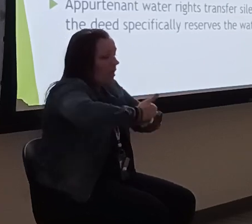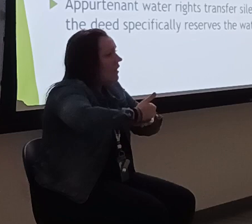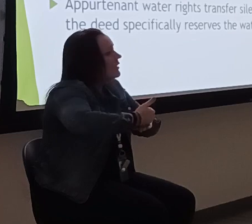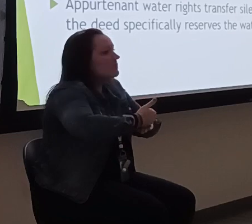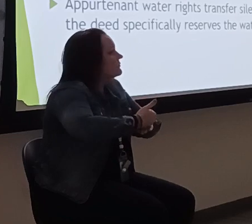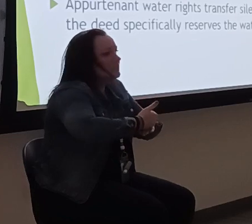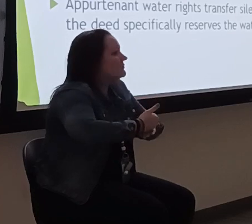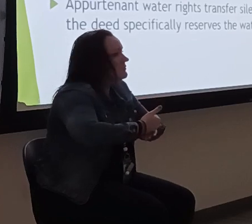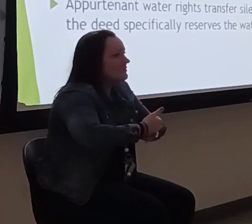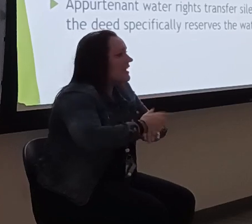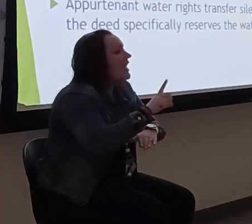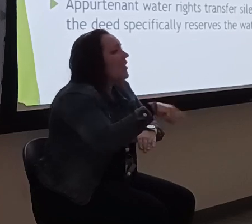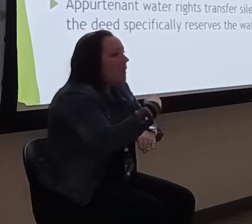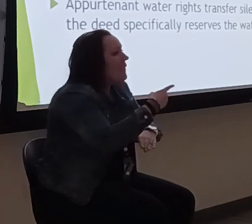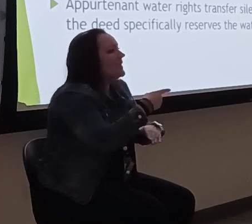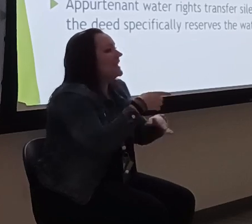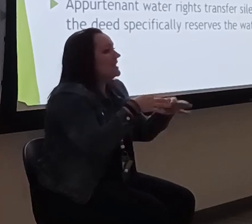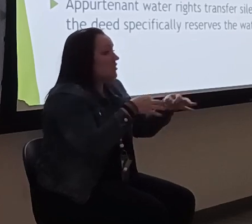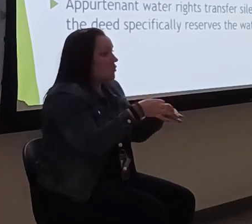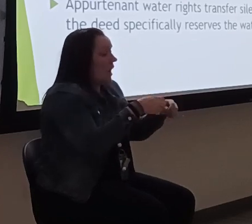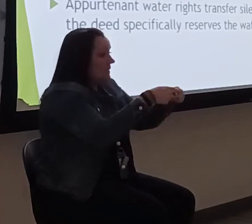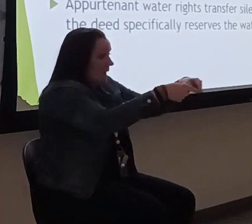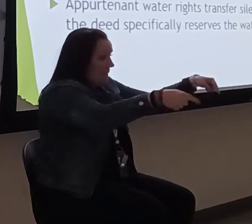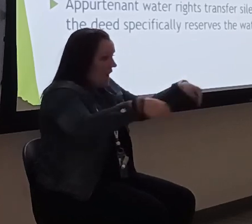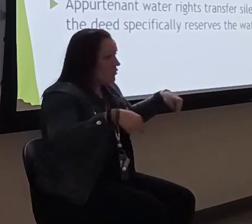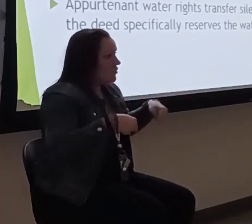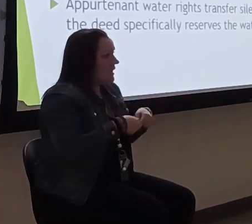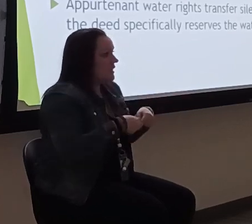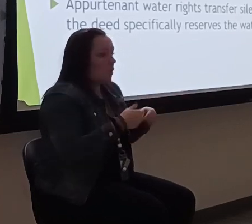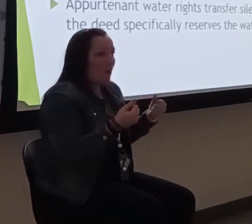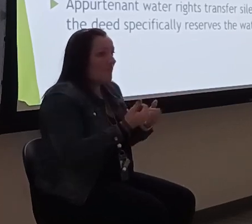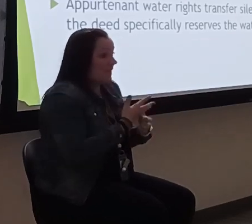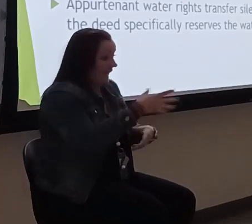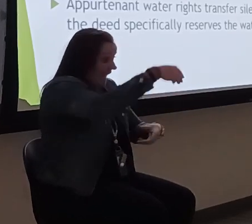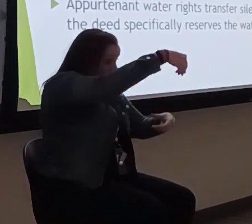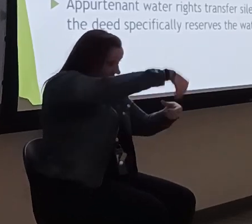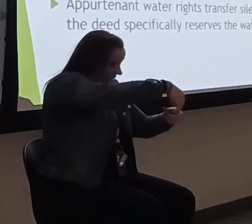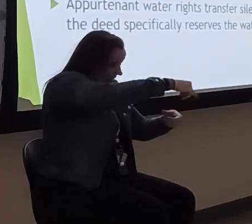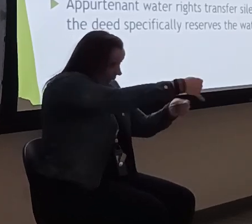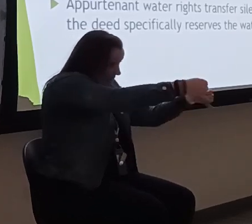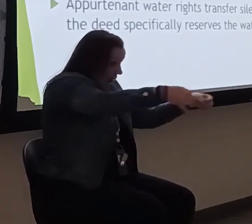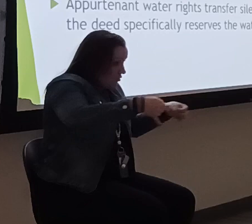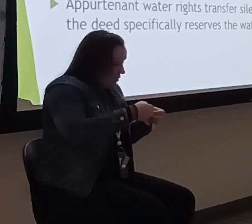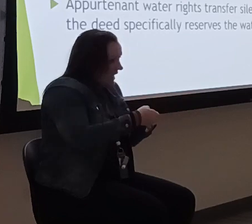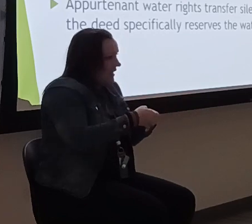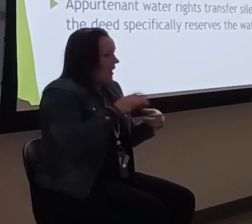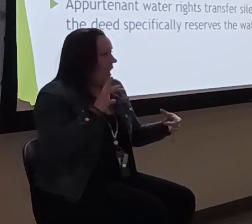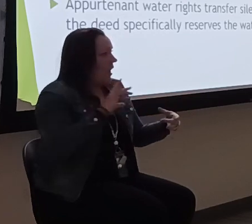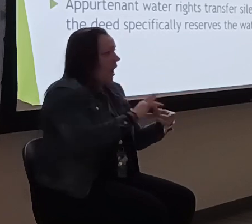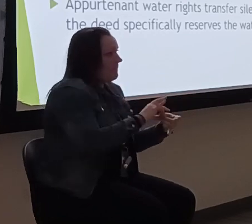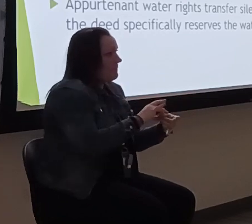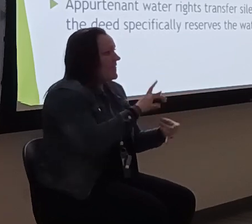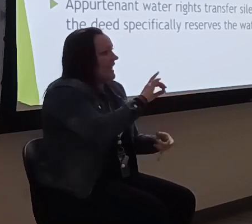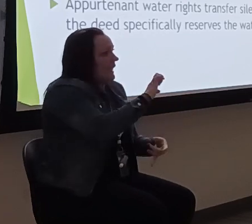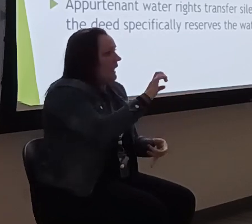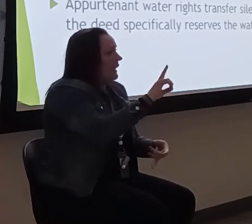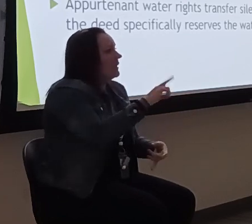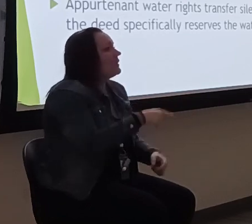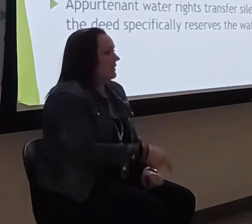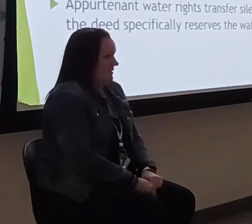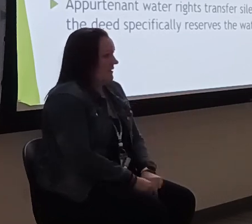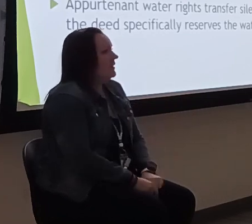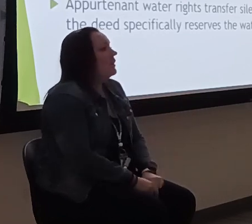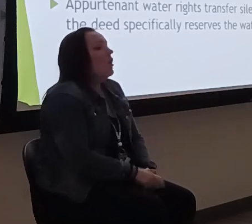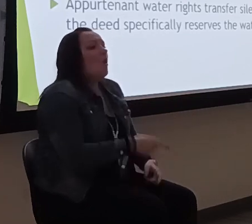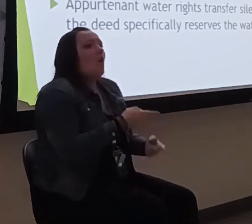boundaries. Everything that's part of that property that gets that property boundary is considered to be appurtenant. The only way it's